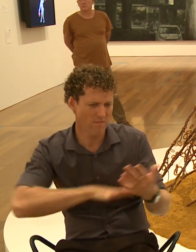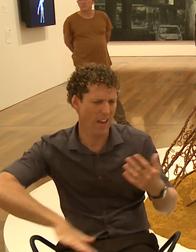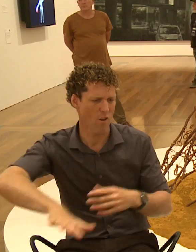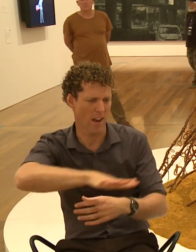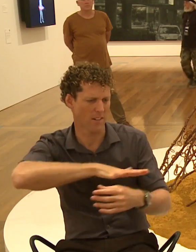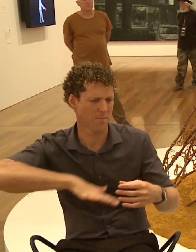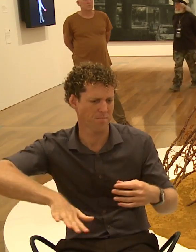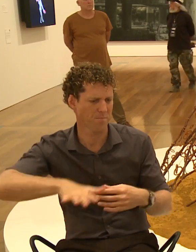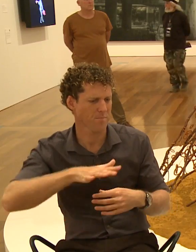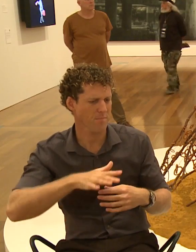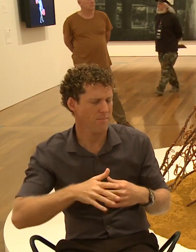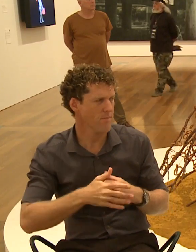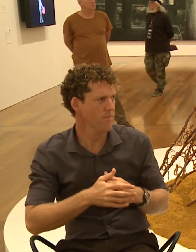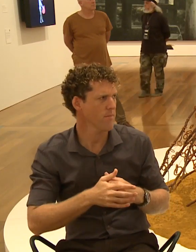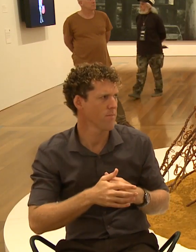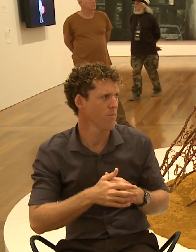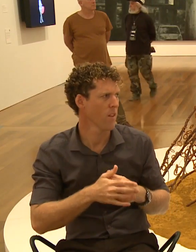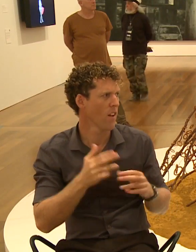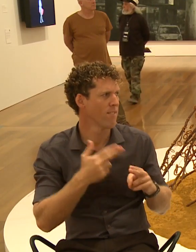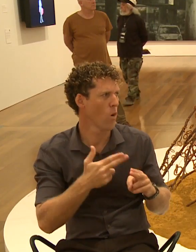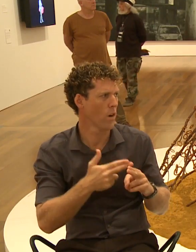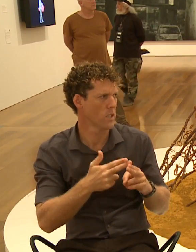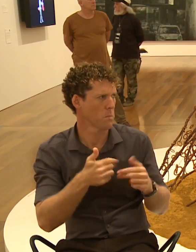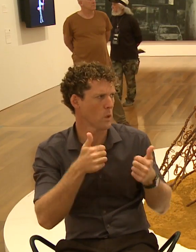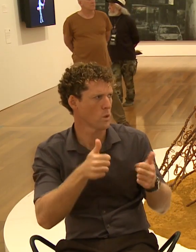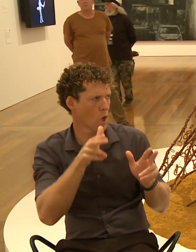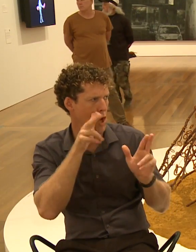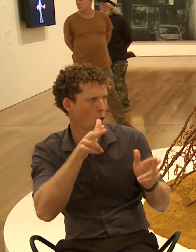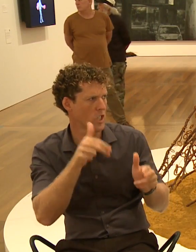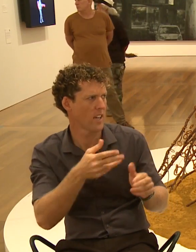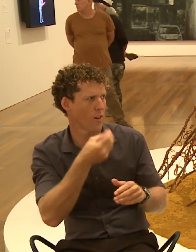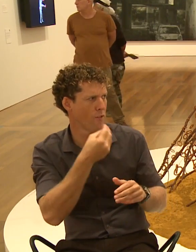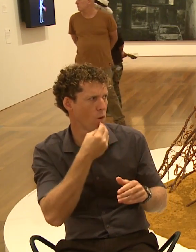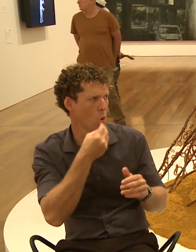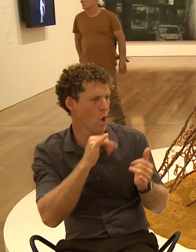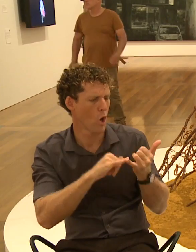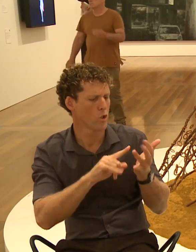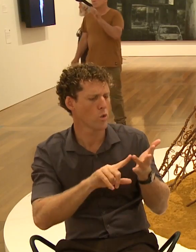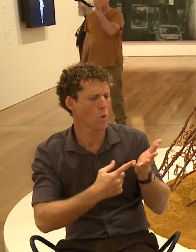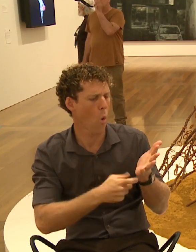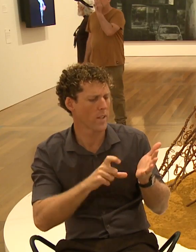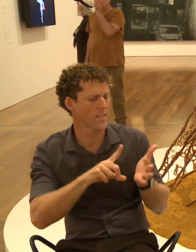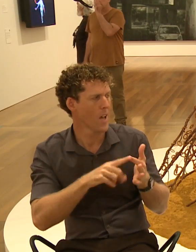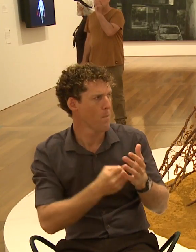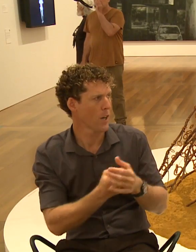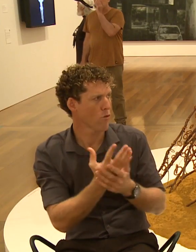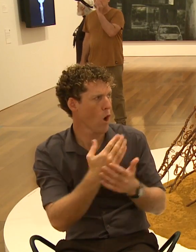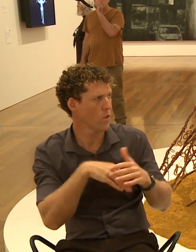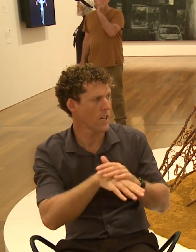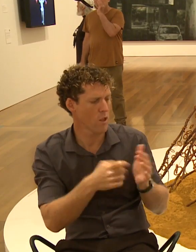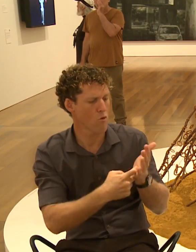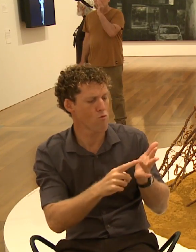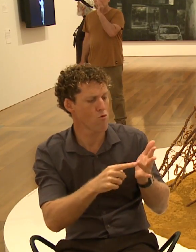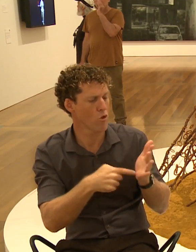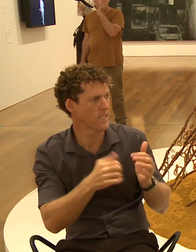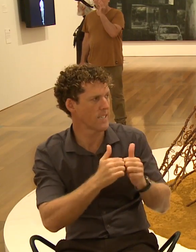for it to nurture a food source, but it grows in the root system.